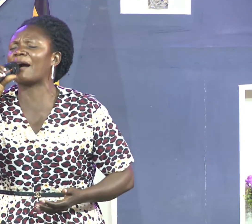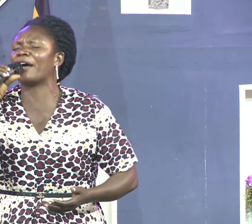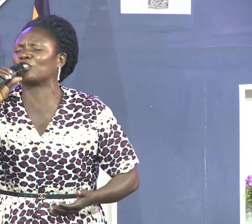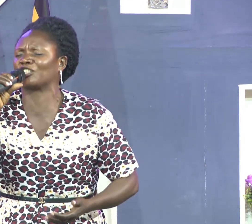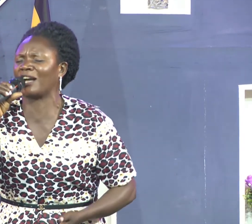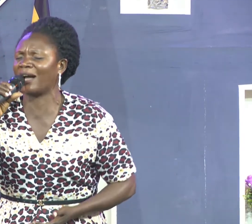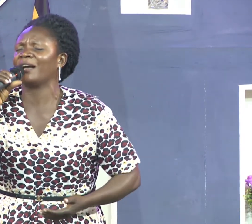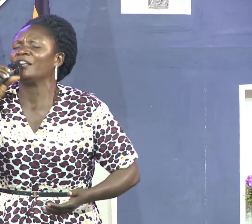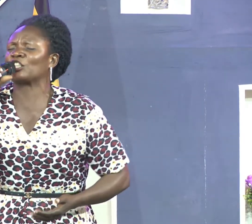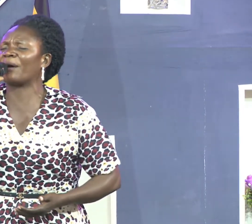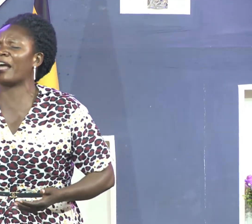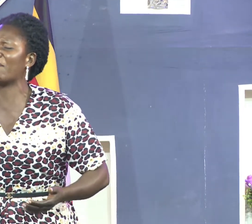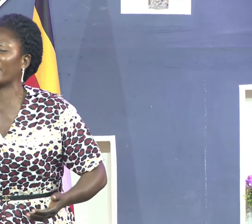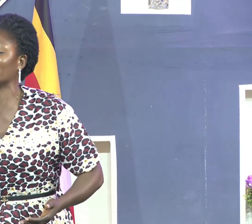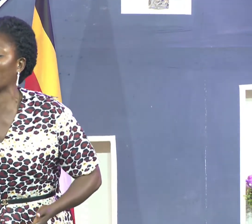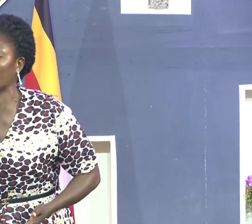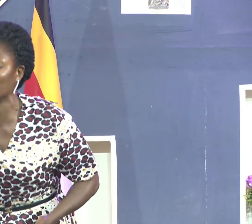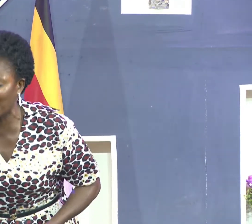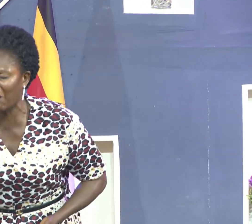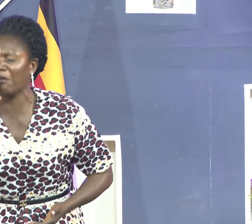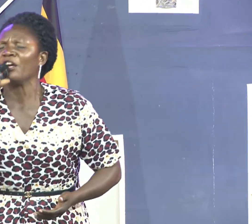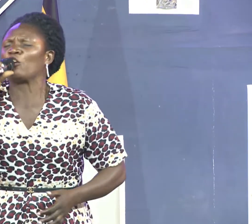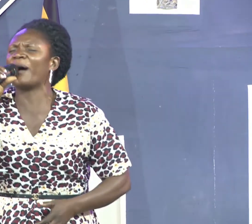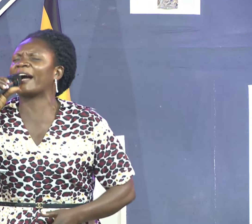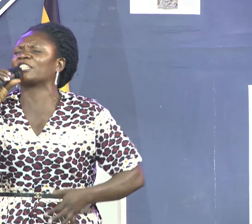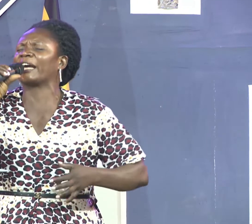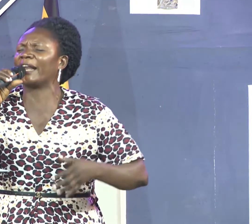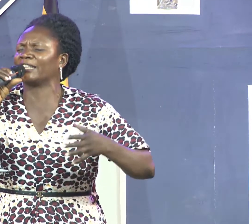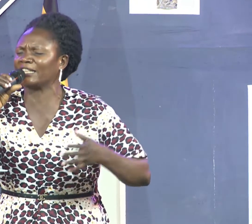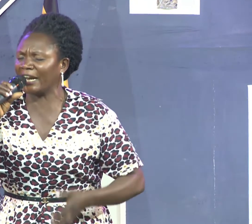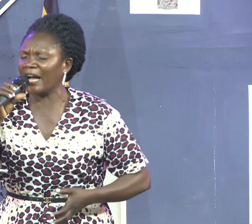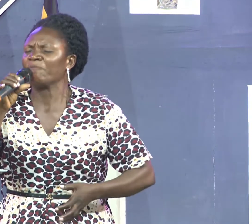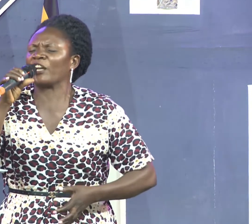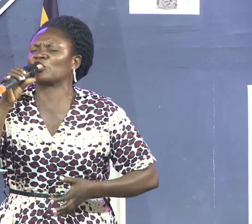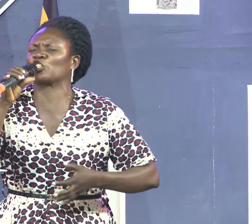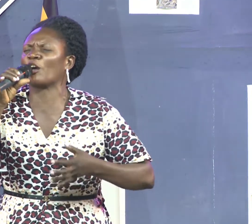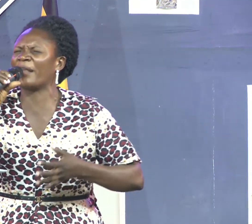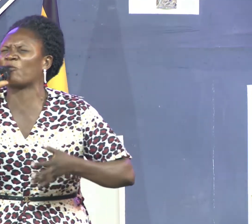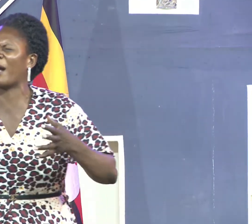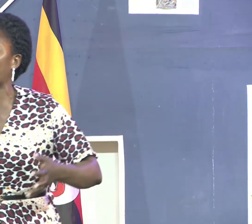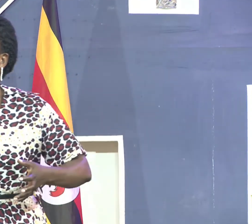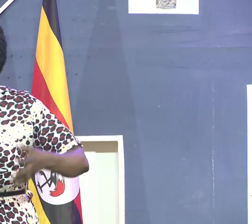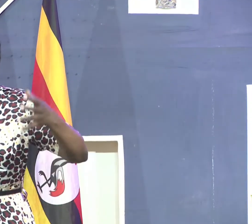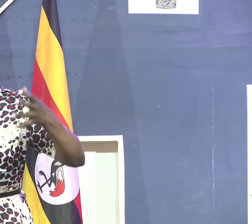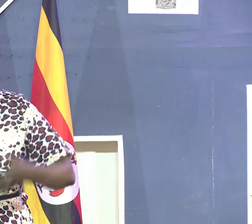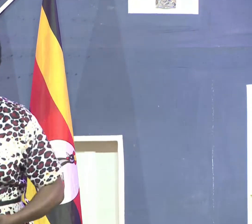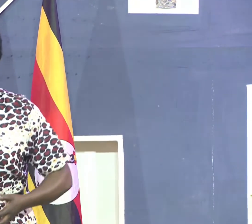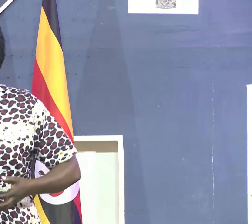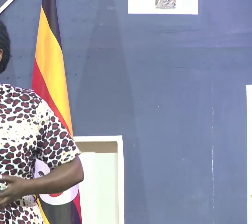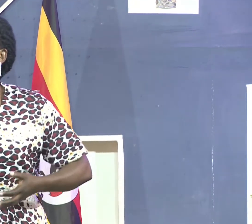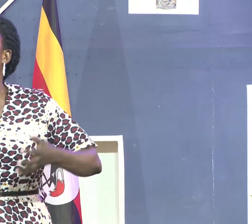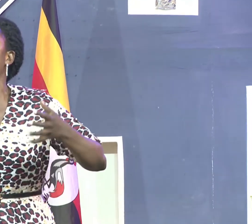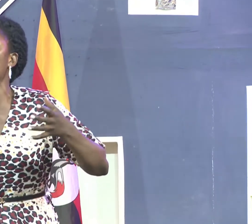katonda akaba ekisa saba y'amagezi ag'enjawulo kubanga ntegeredde ddala nga sisobola kugaba ekyo kye